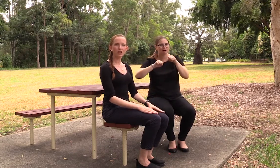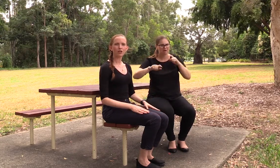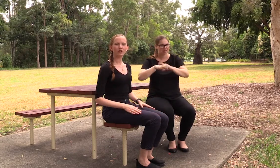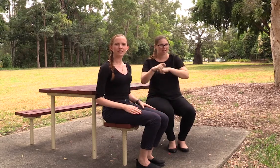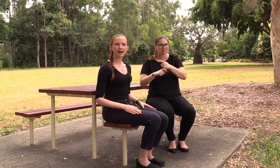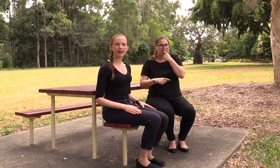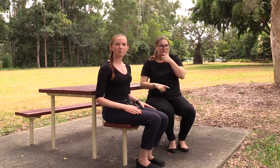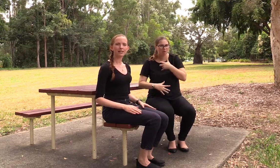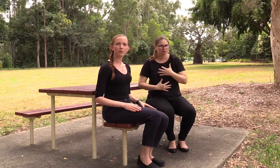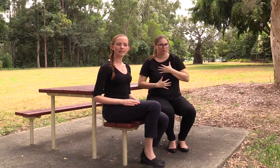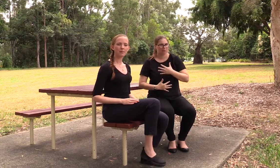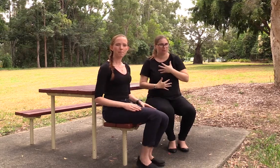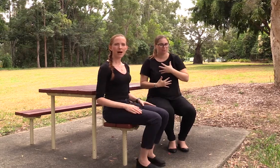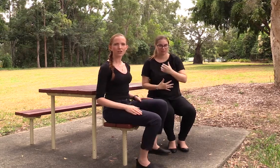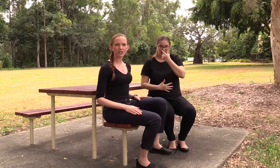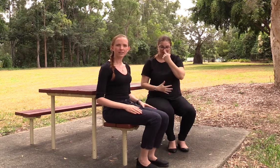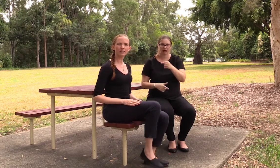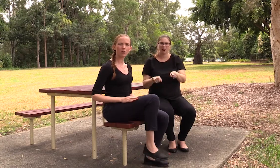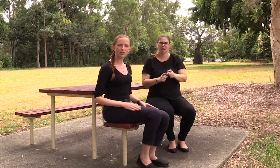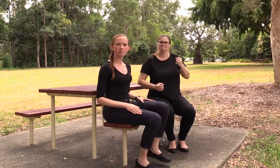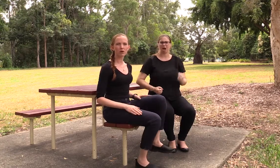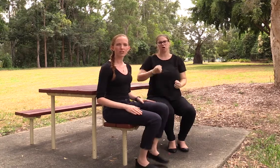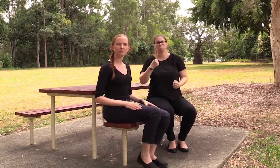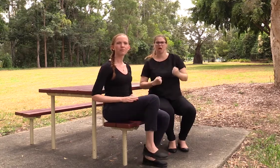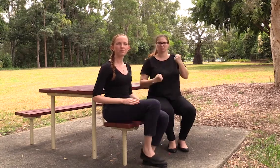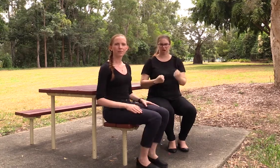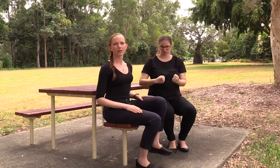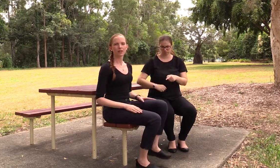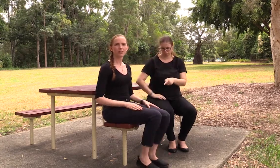puffed, you could start out by doing some marching on the spot.